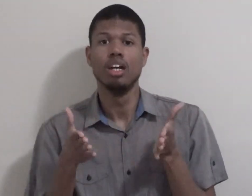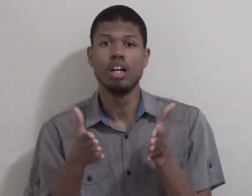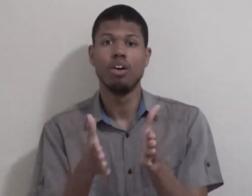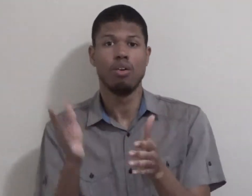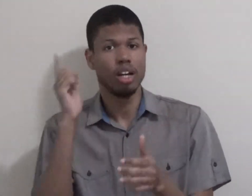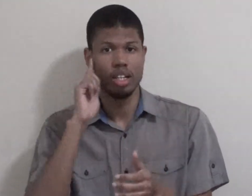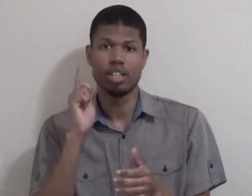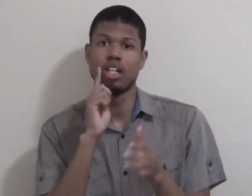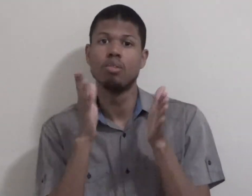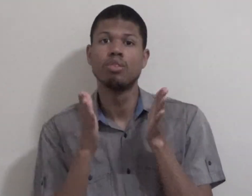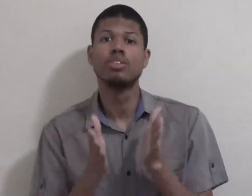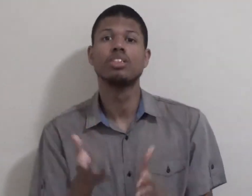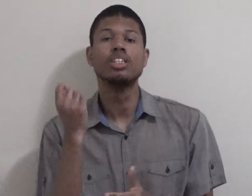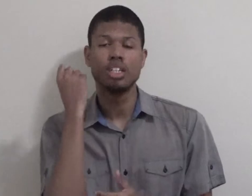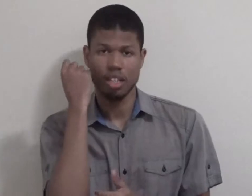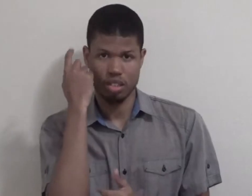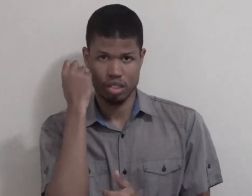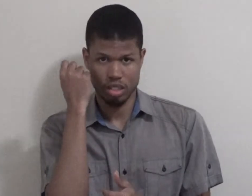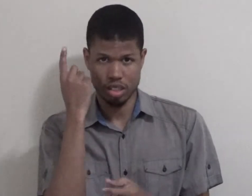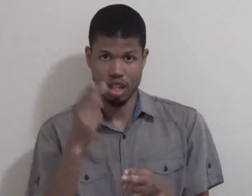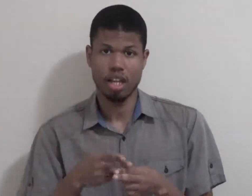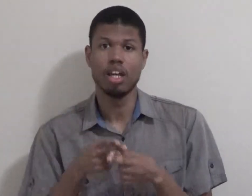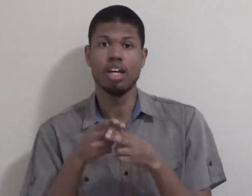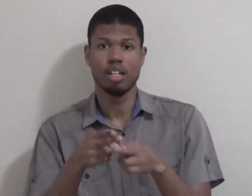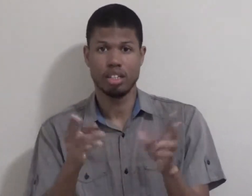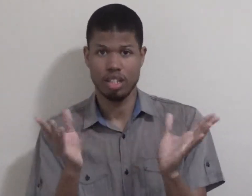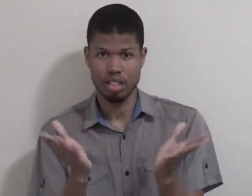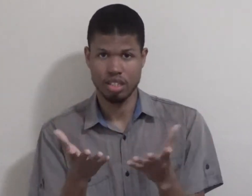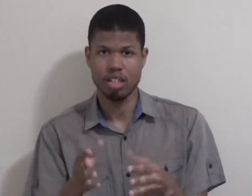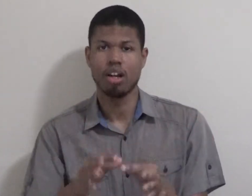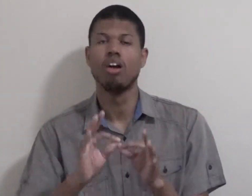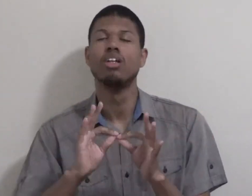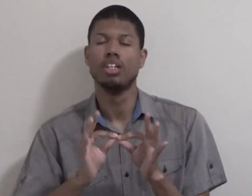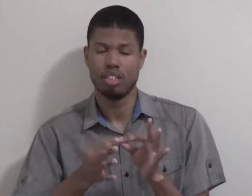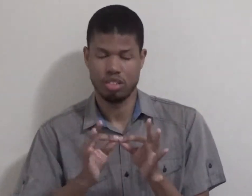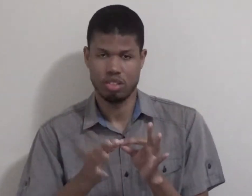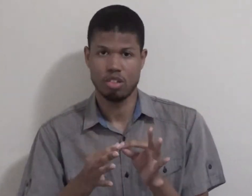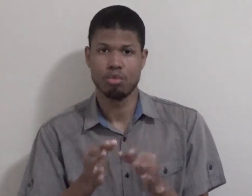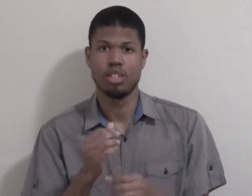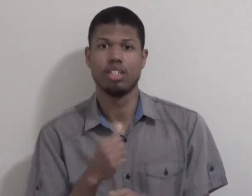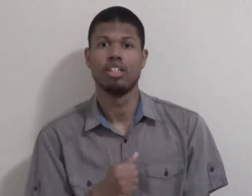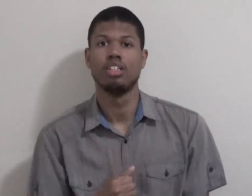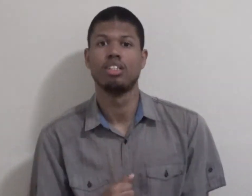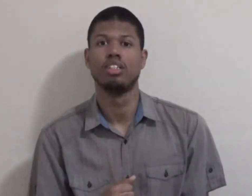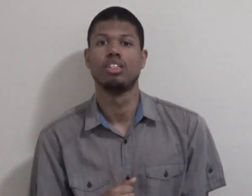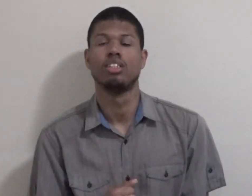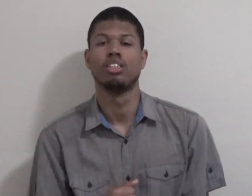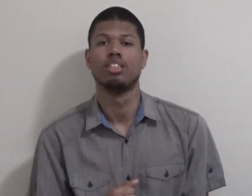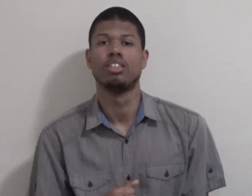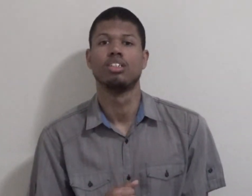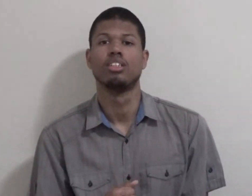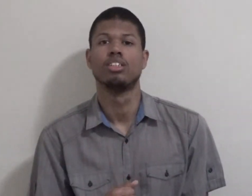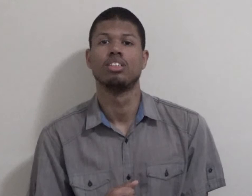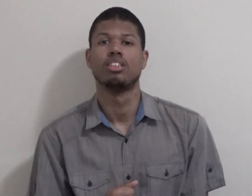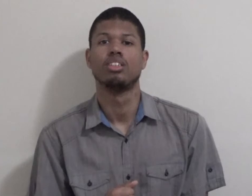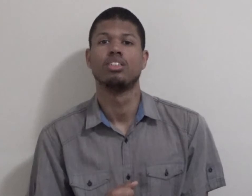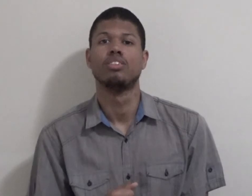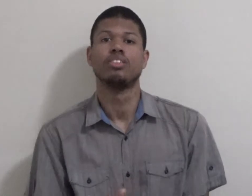understand. This is called interpreting. The lower the English skill, the greater the need